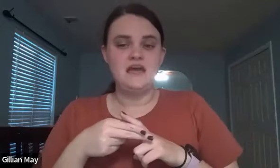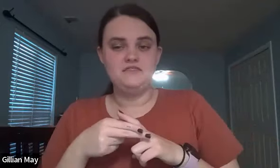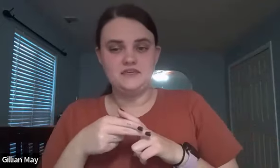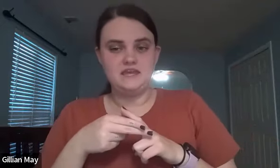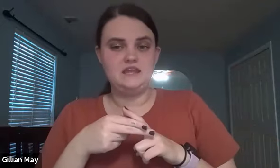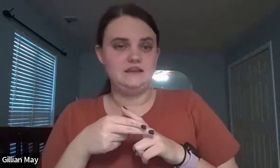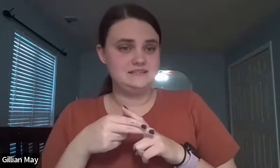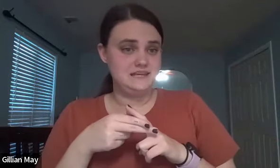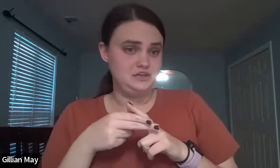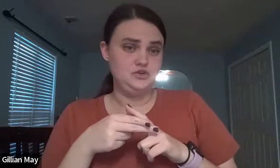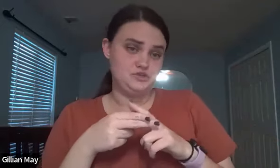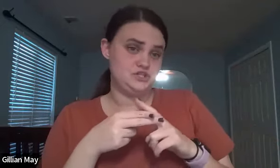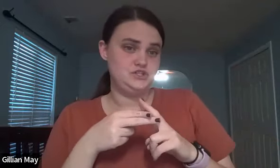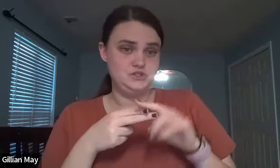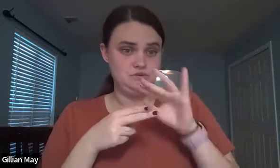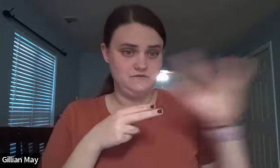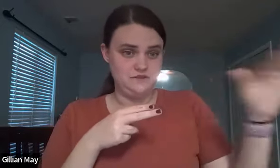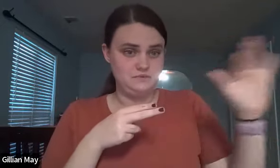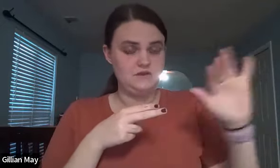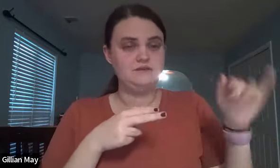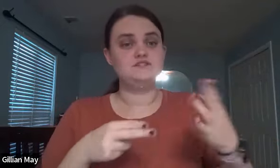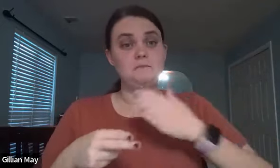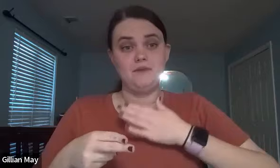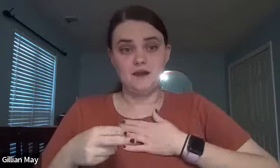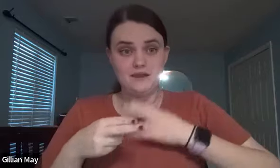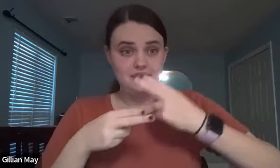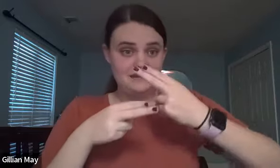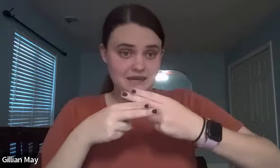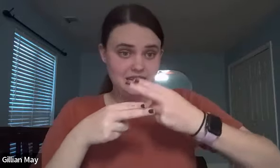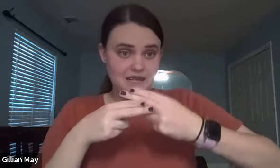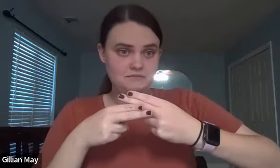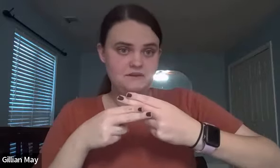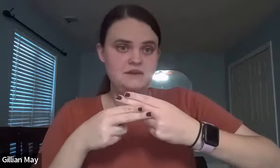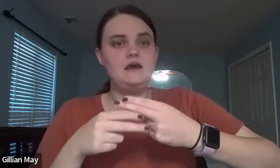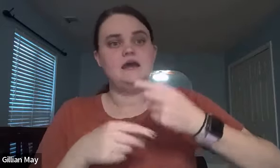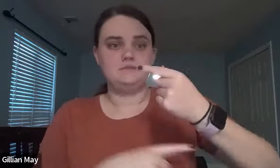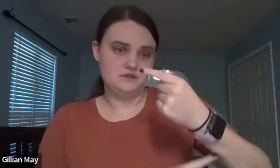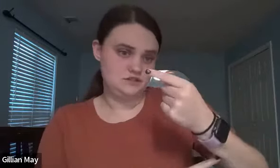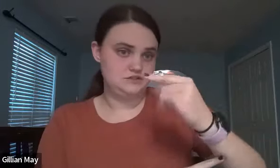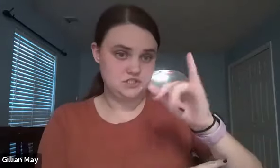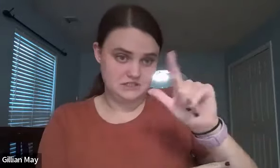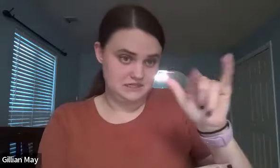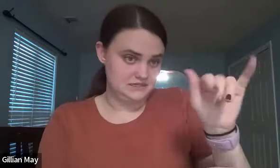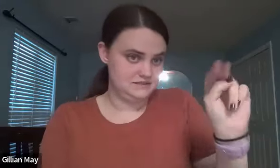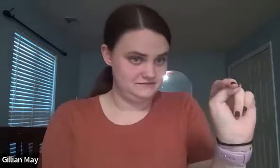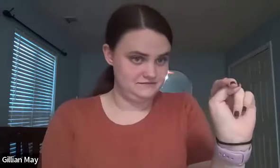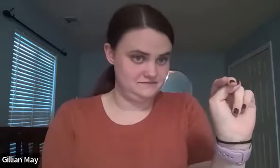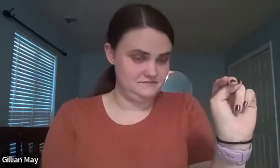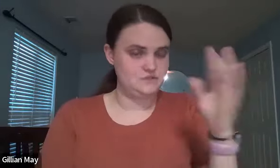And then, like I said, you would just do the finger spelling. So my name, and I'm going to do Gillian. So